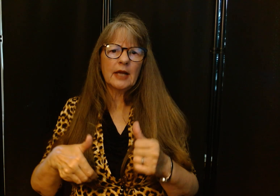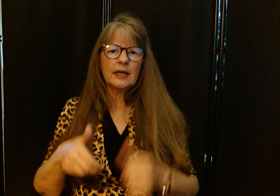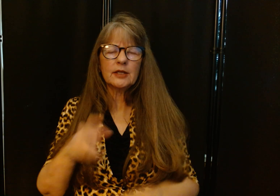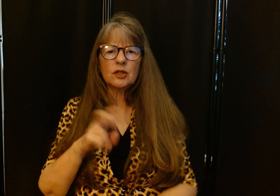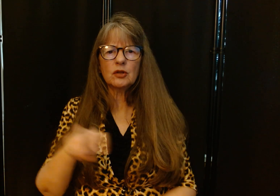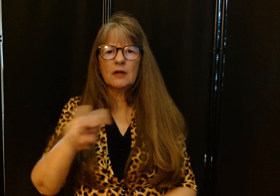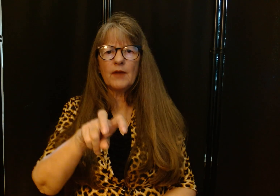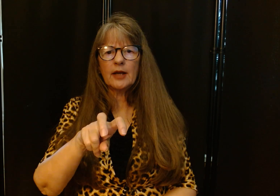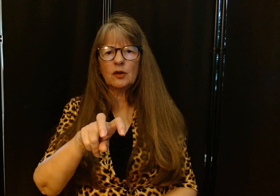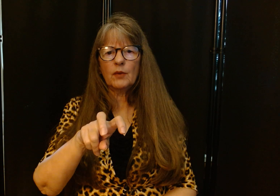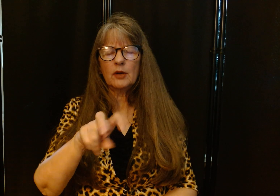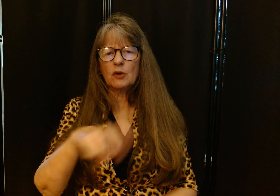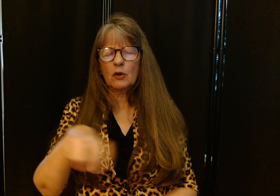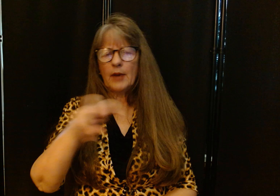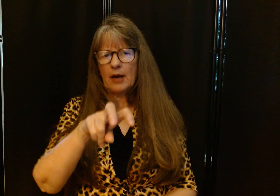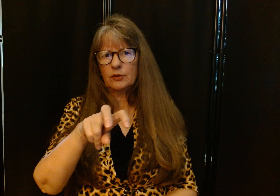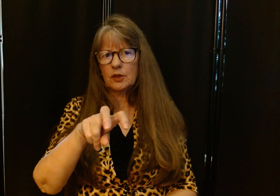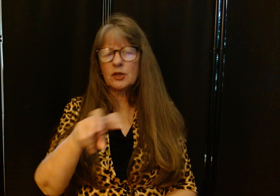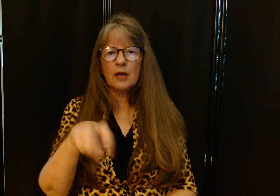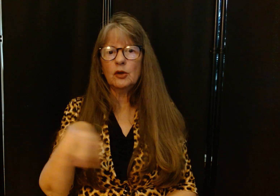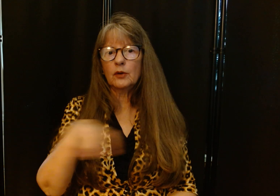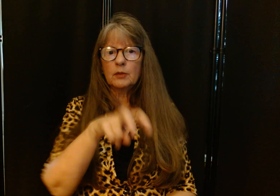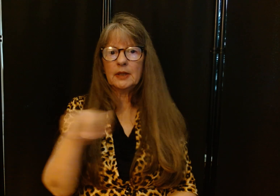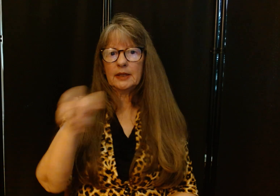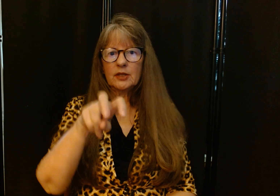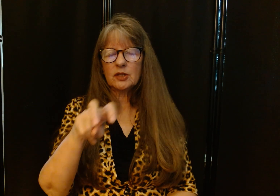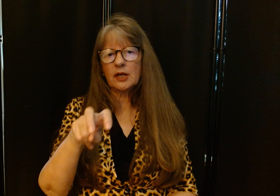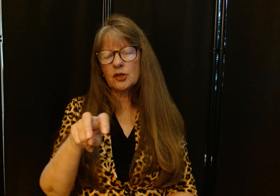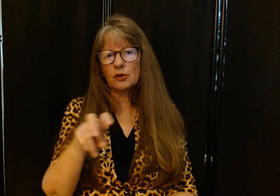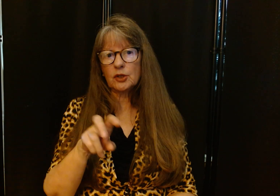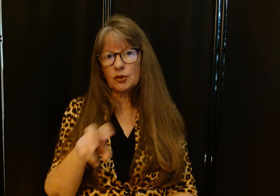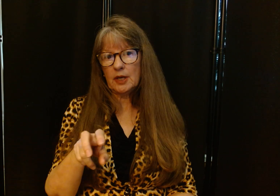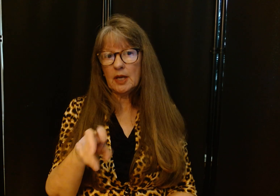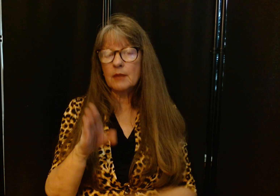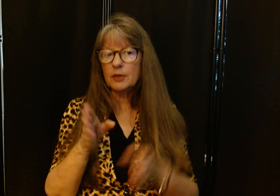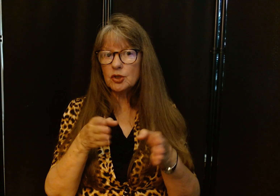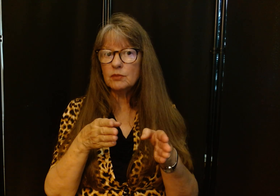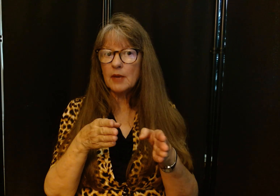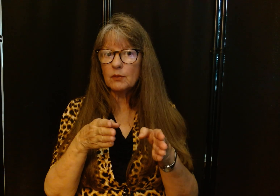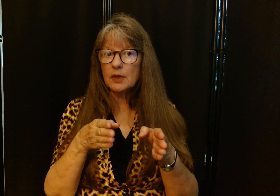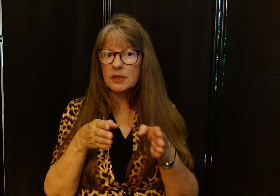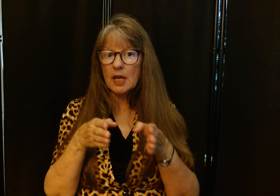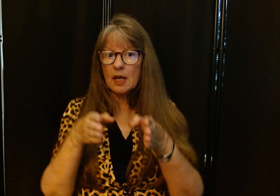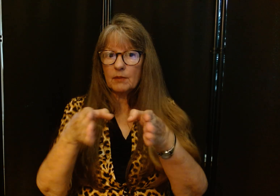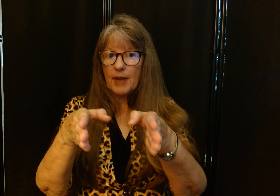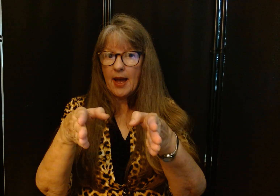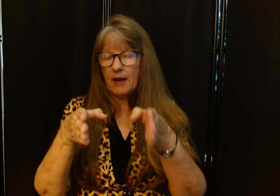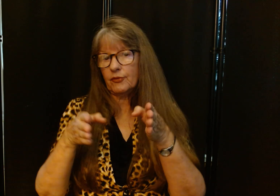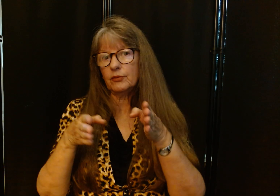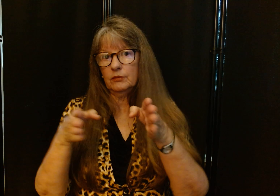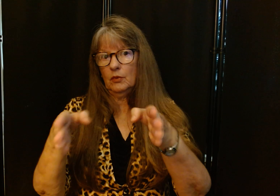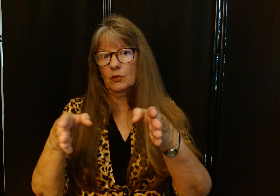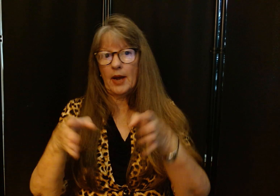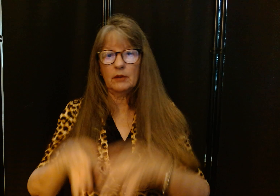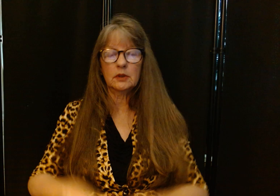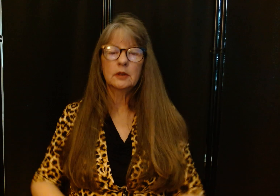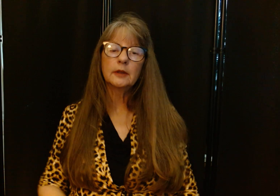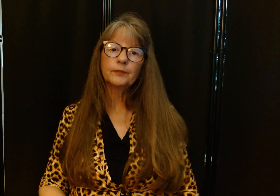is evacuate or route, because you know it could be like this. It's not necessarily a straight line, but you might want to say path or route, either